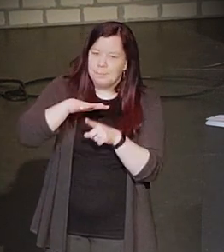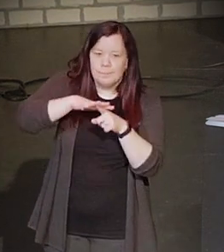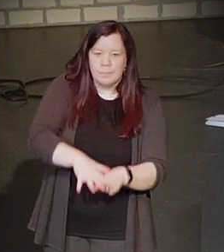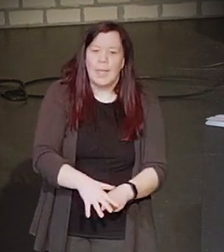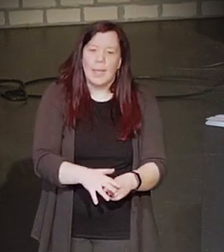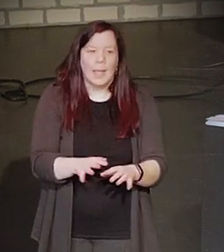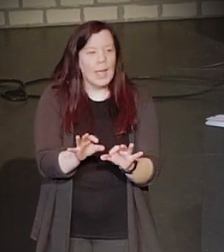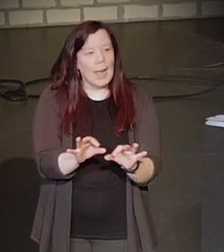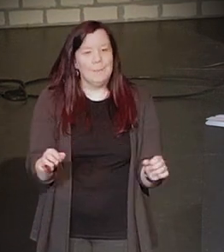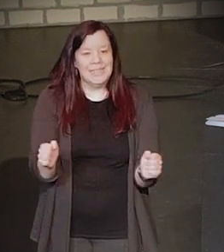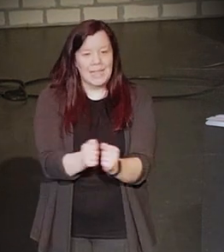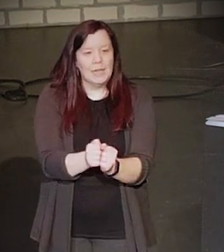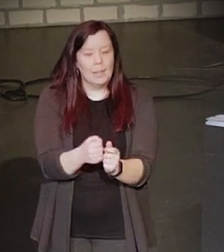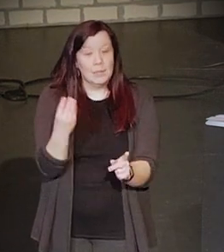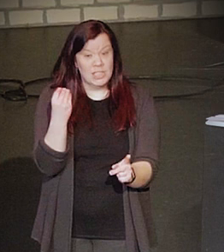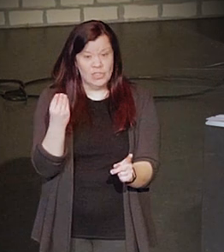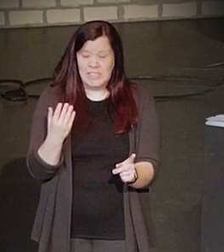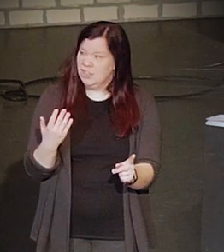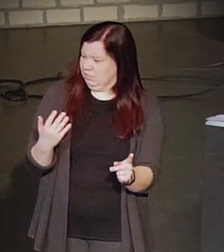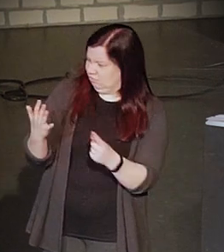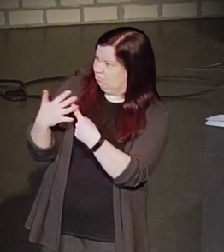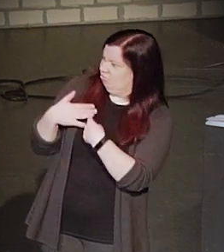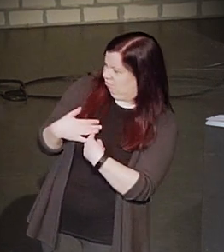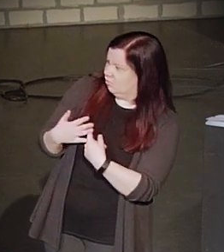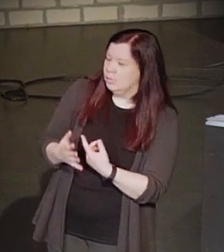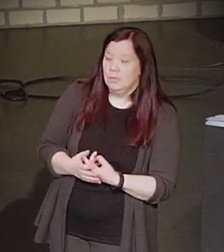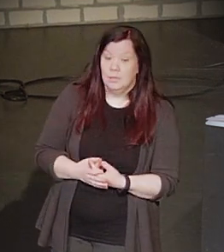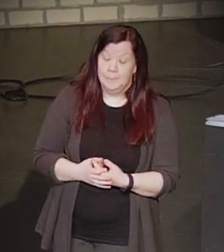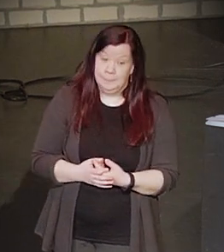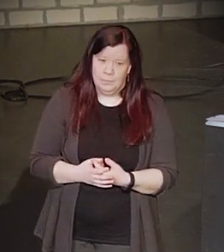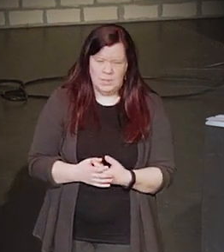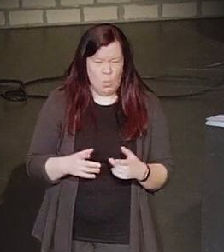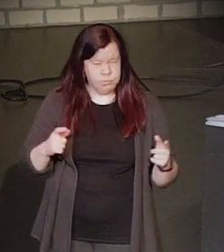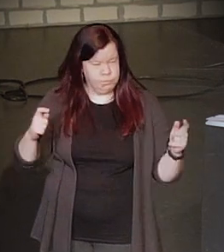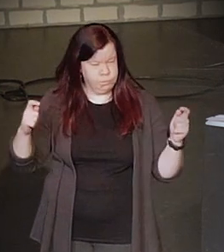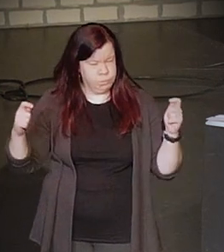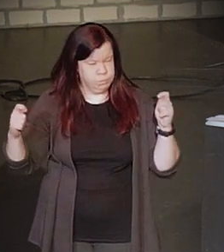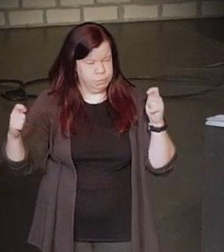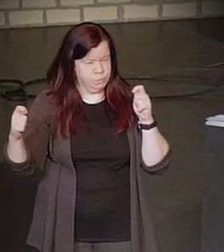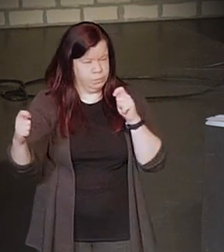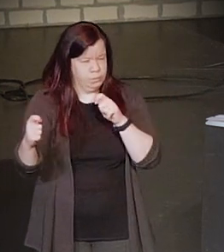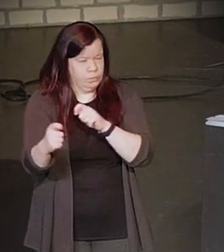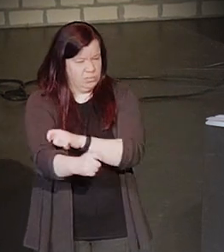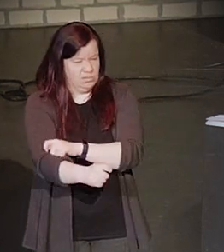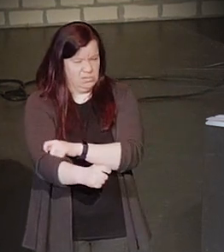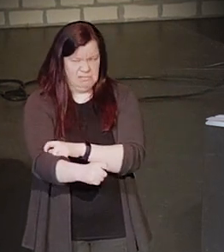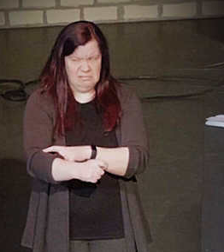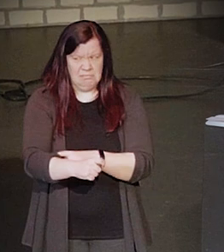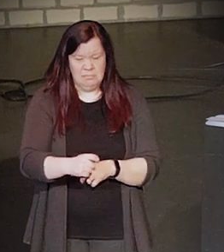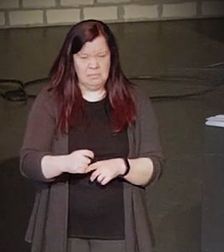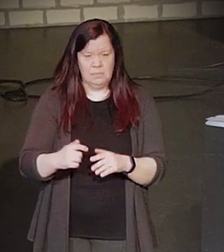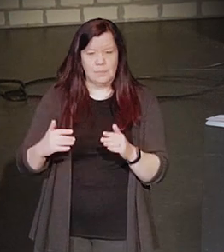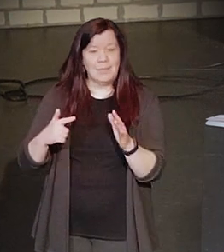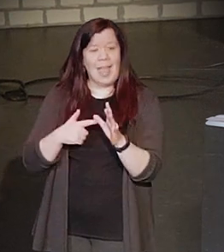peace settlement in Greece. How far have we come? How far have we fallen